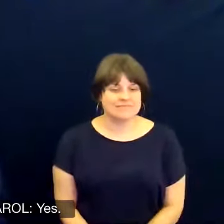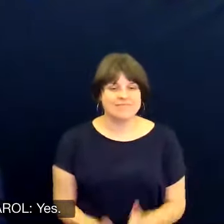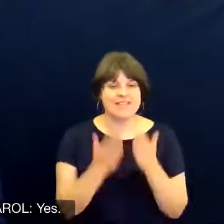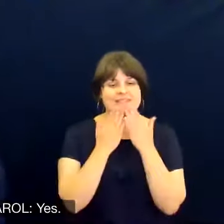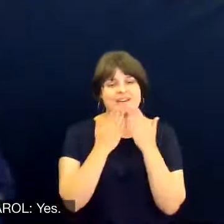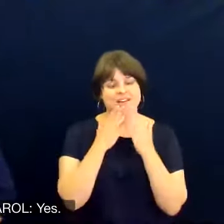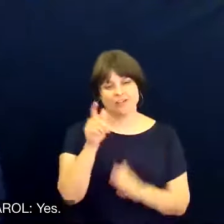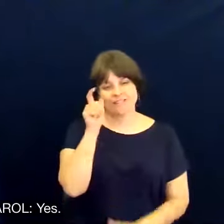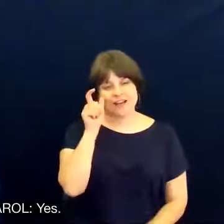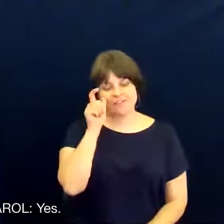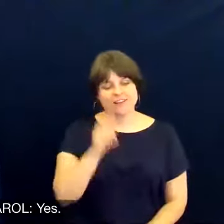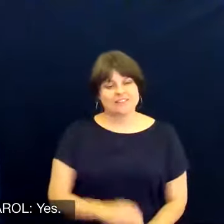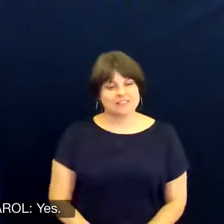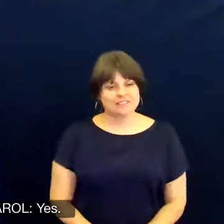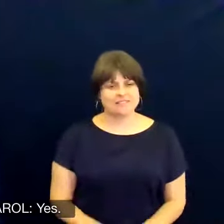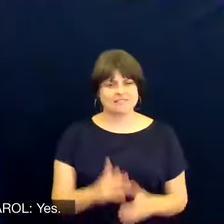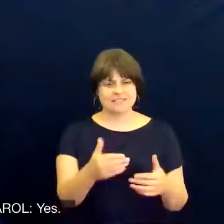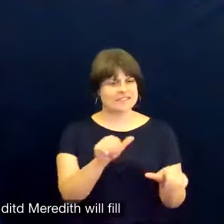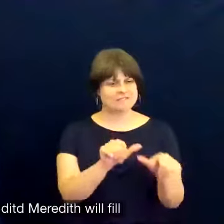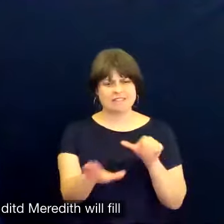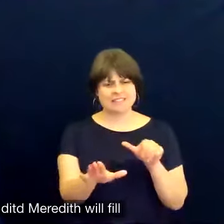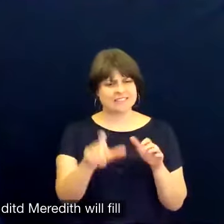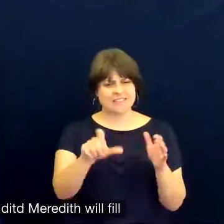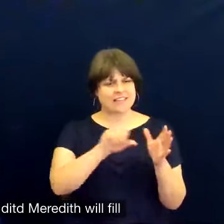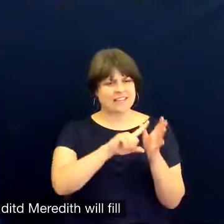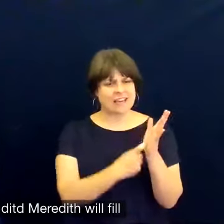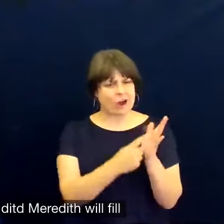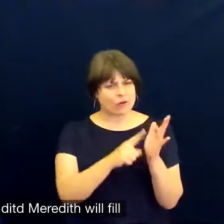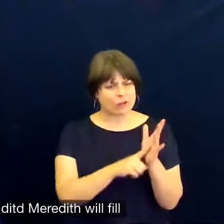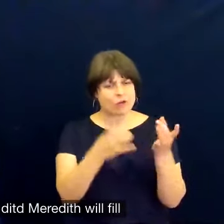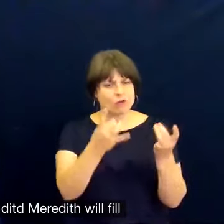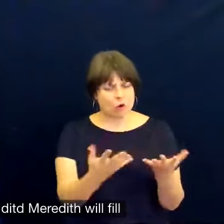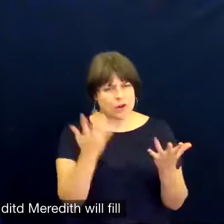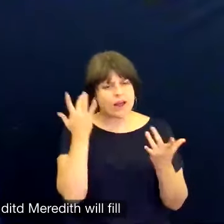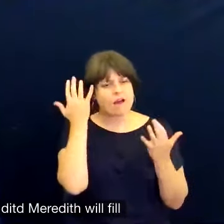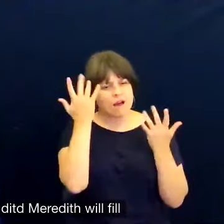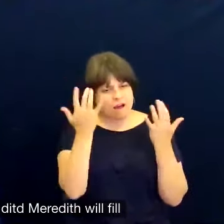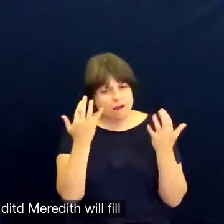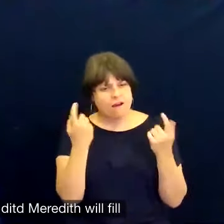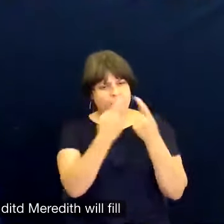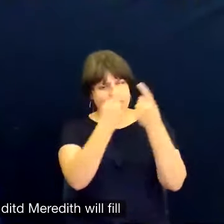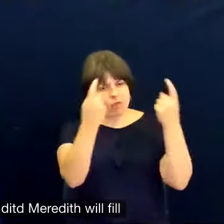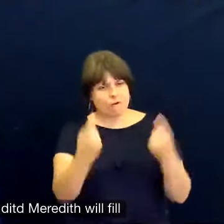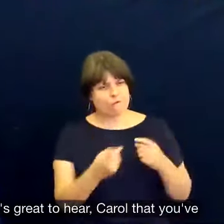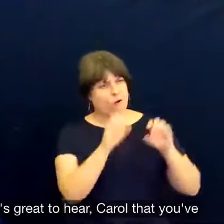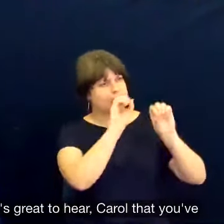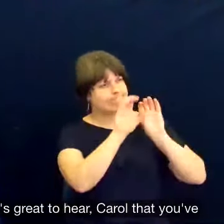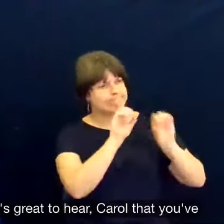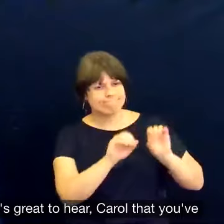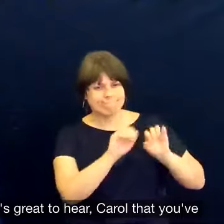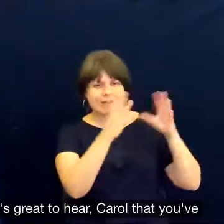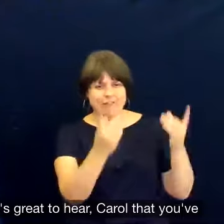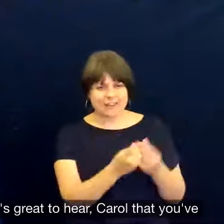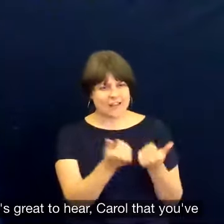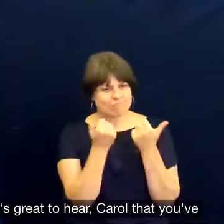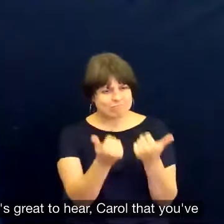Thank you, David. And that's great to hear, Carol, that you've already had a look and filled in the form. So one